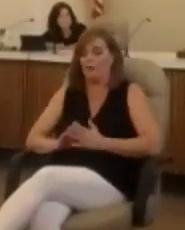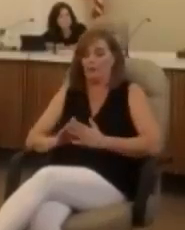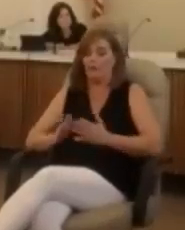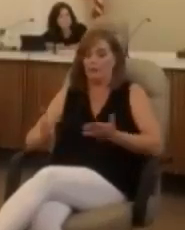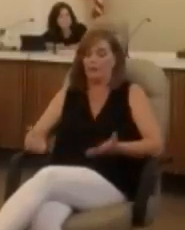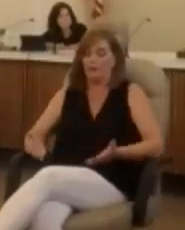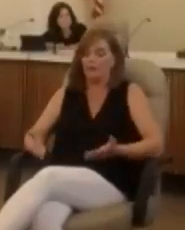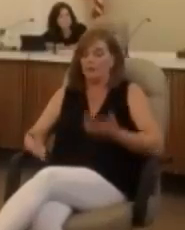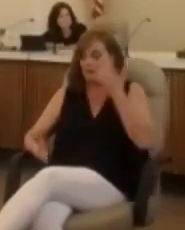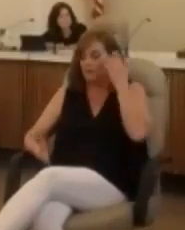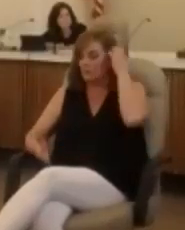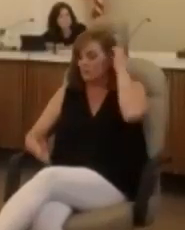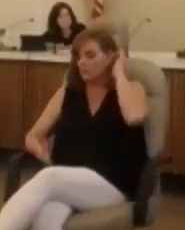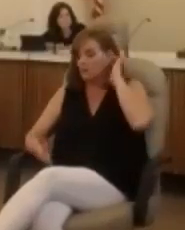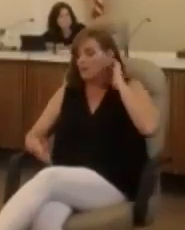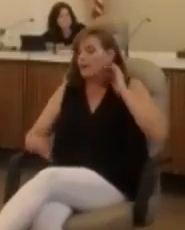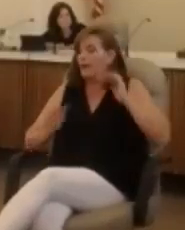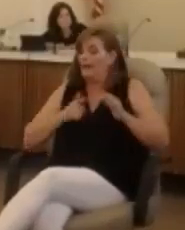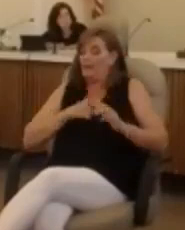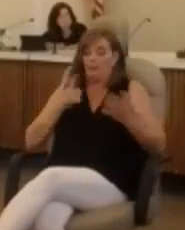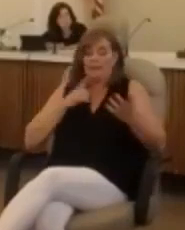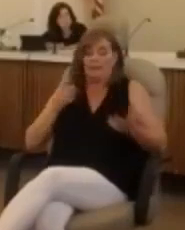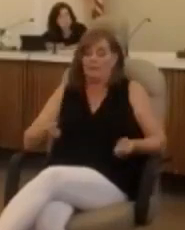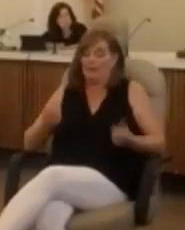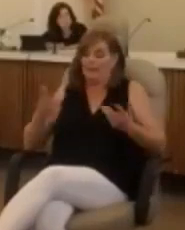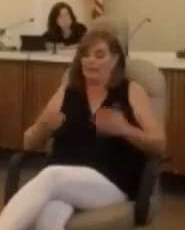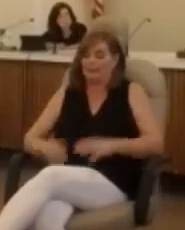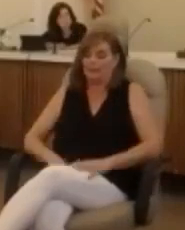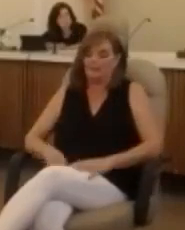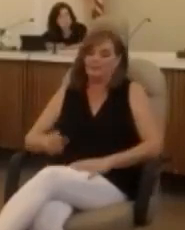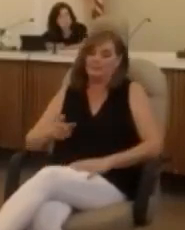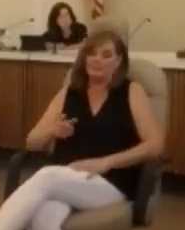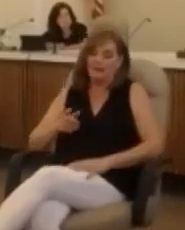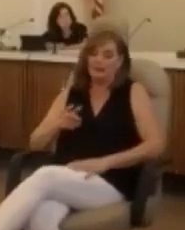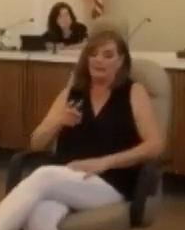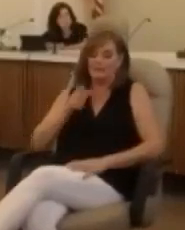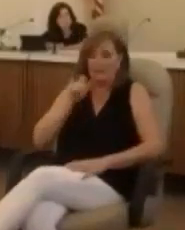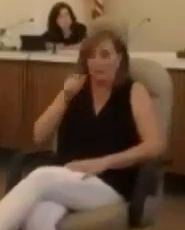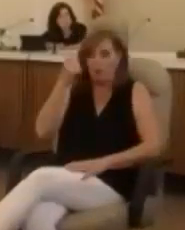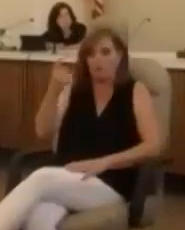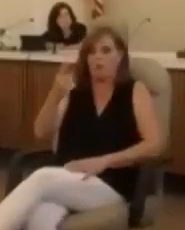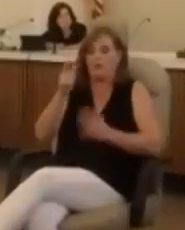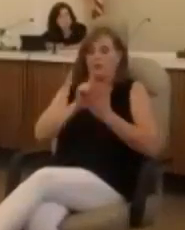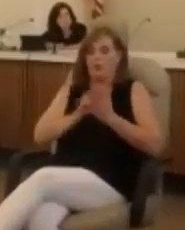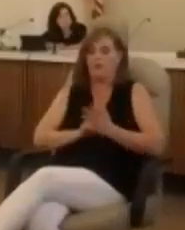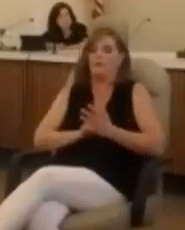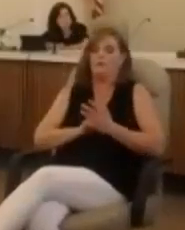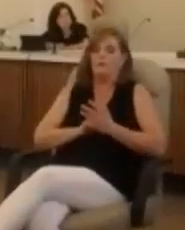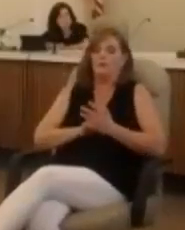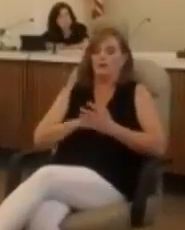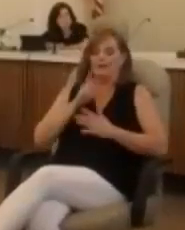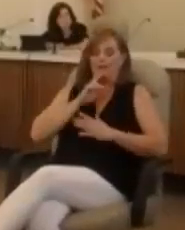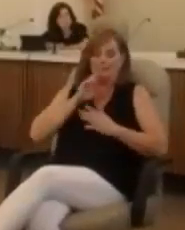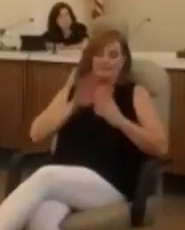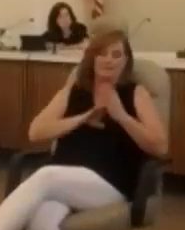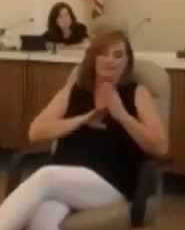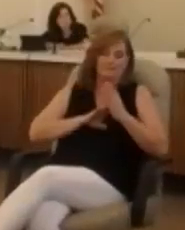has, and we have multiples, I've not heard one yet who has come up with